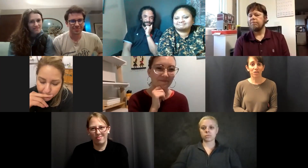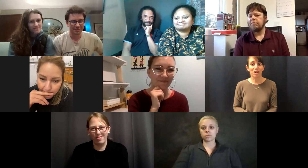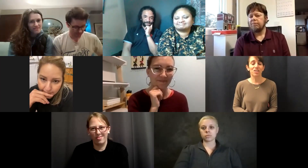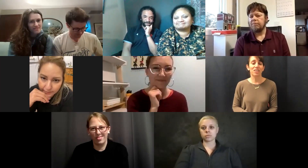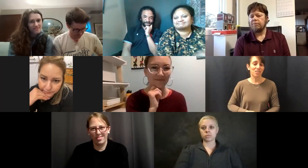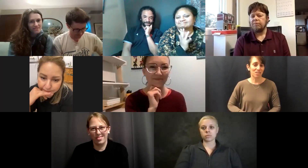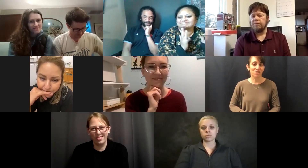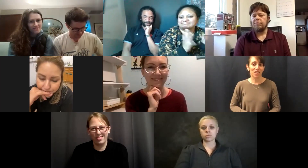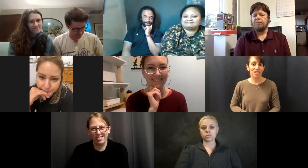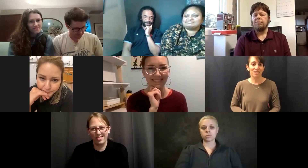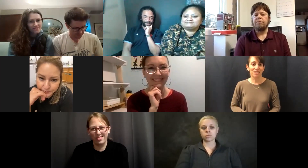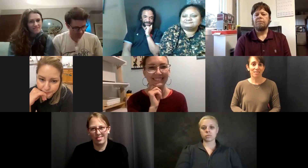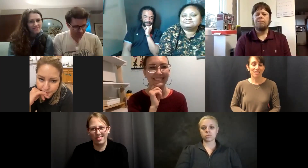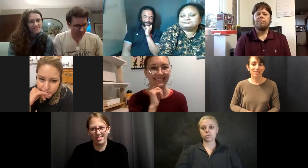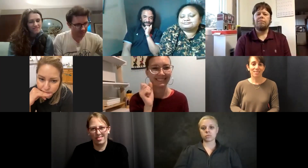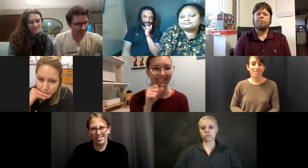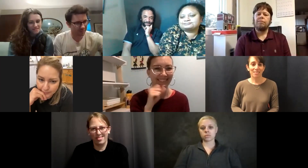Wow, congratulations, great.